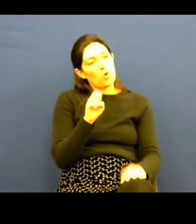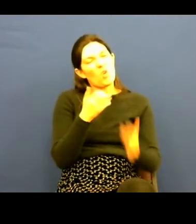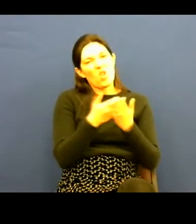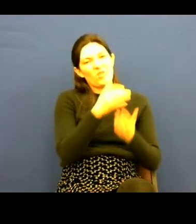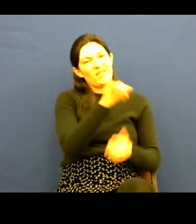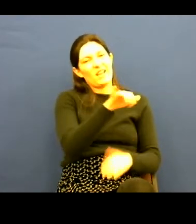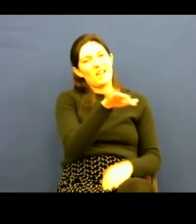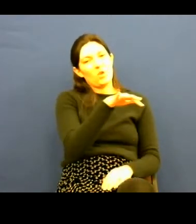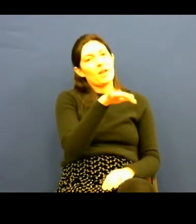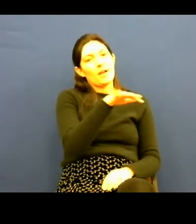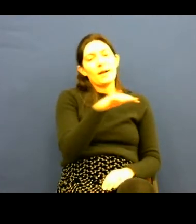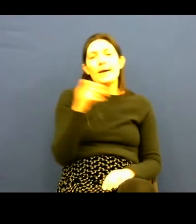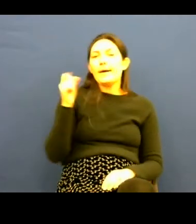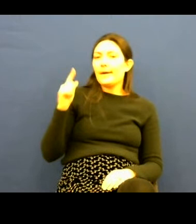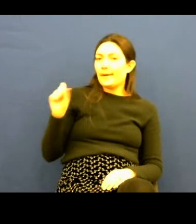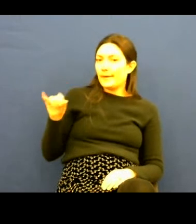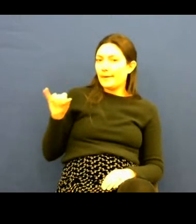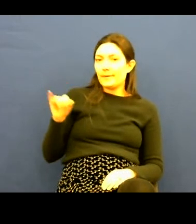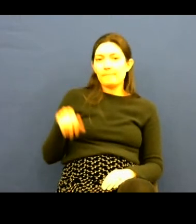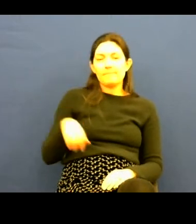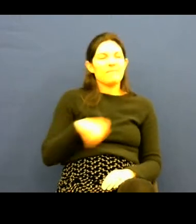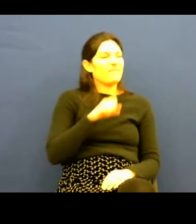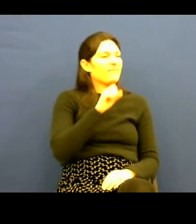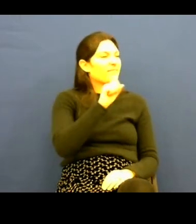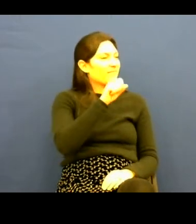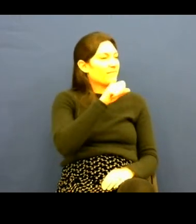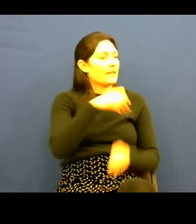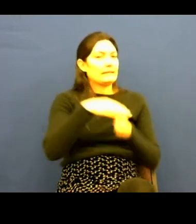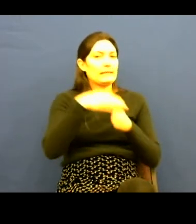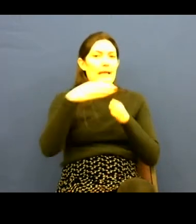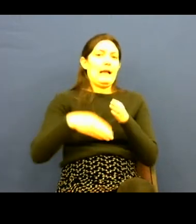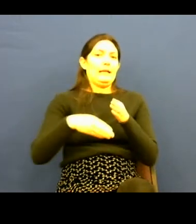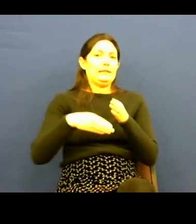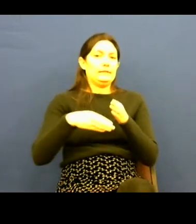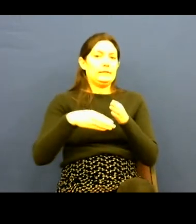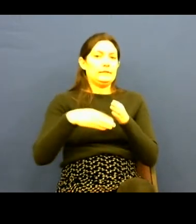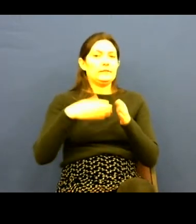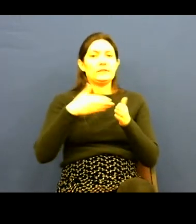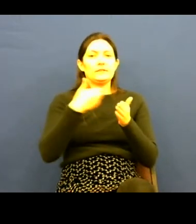Okay. Yes, the very south, the end cap unit next to AutoZone.